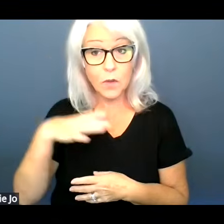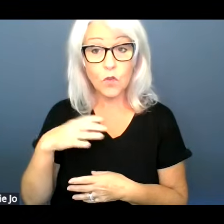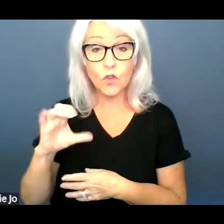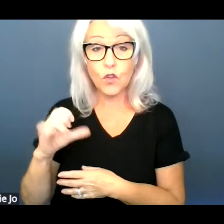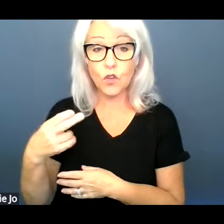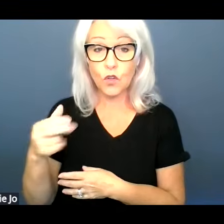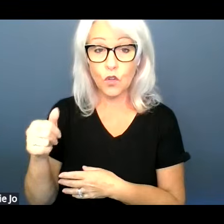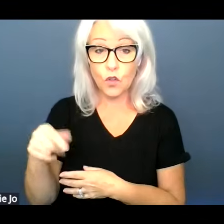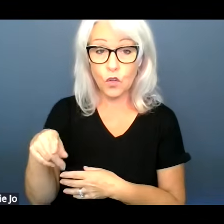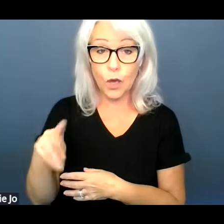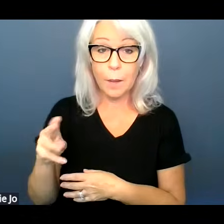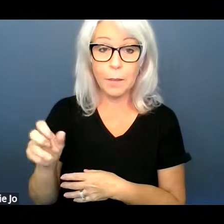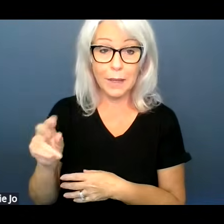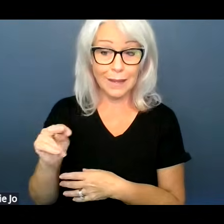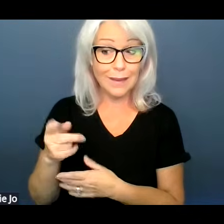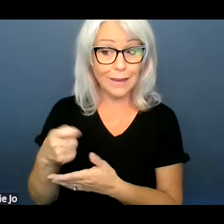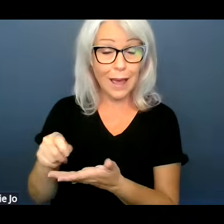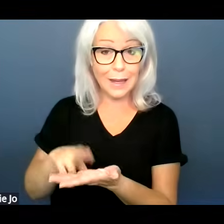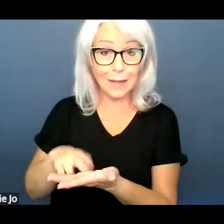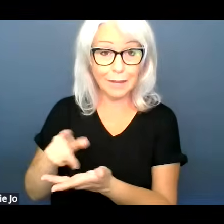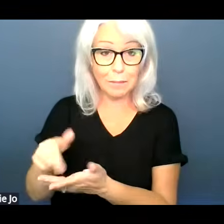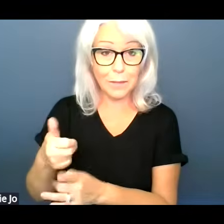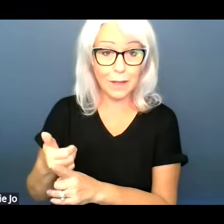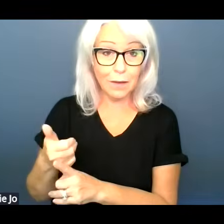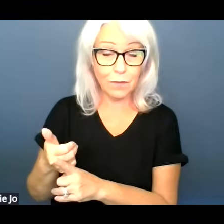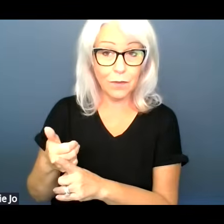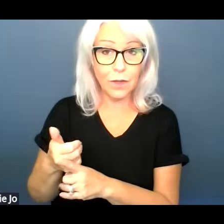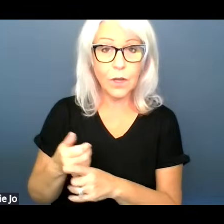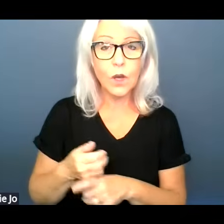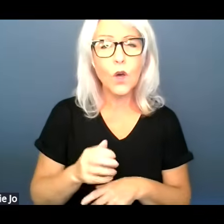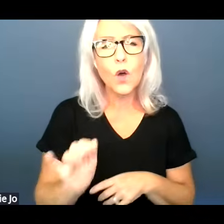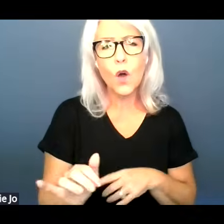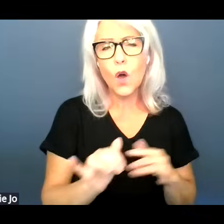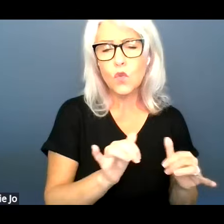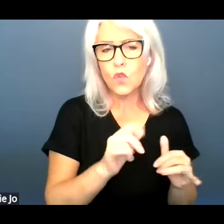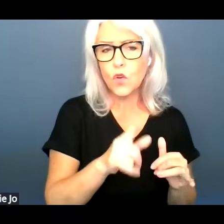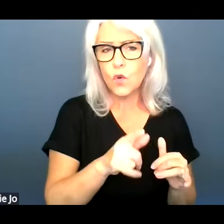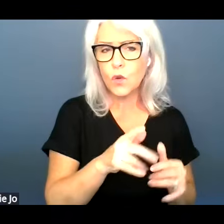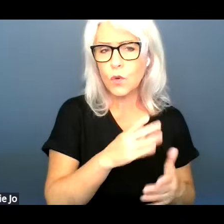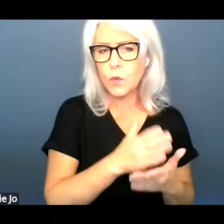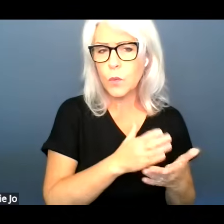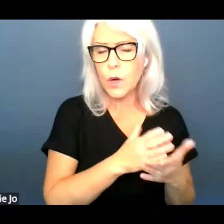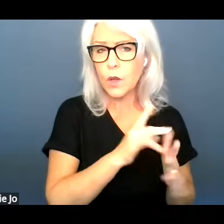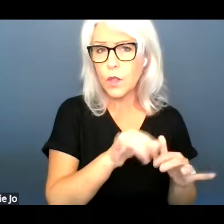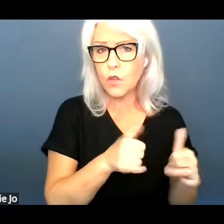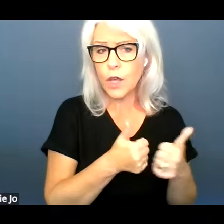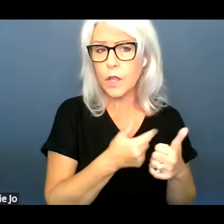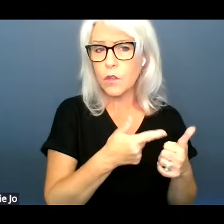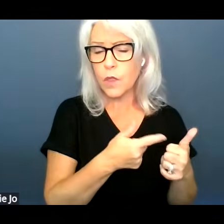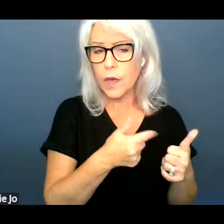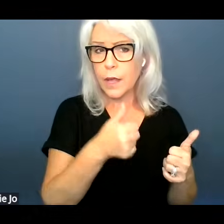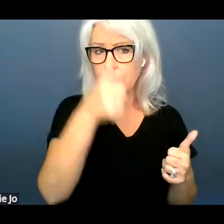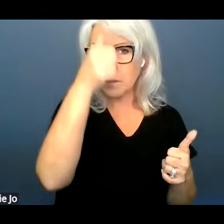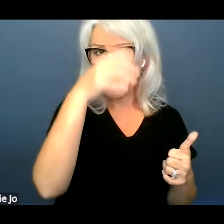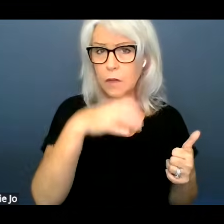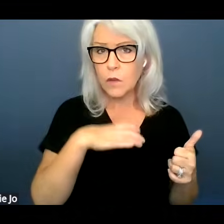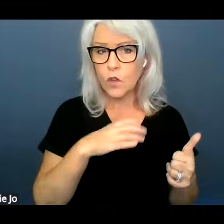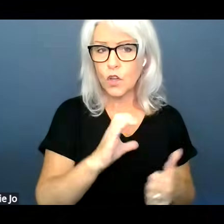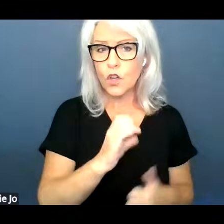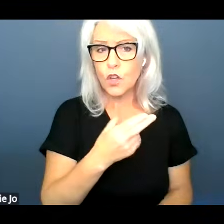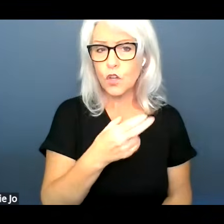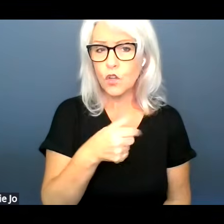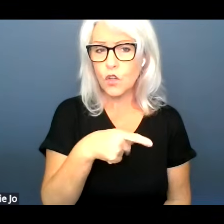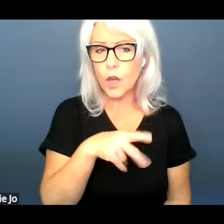In addition, there was an assertion in the challenge that Mr. Chapman could not circulate for